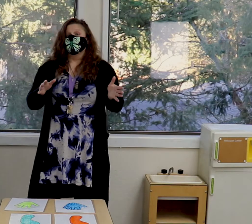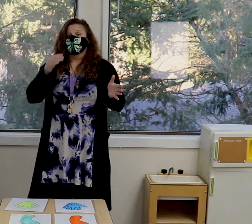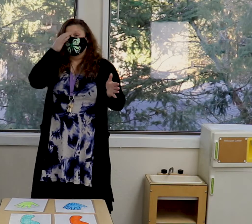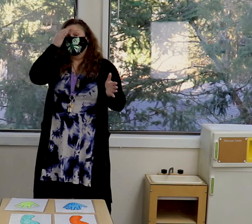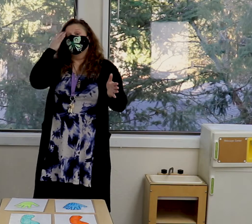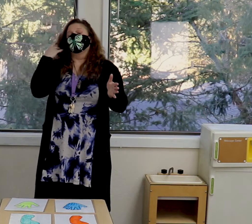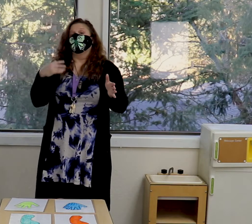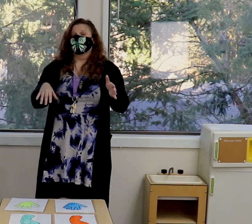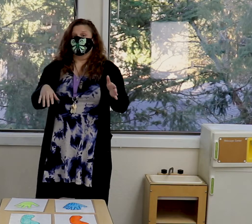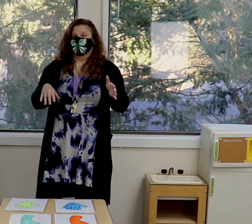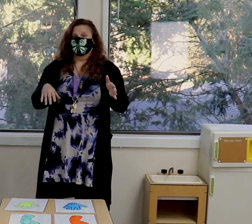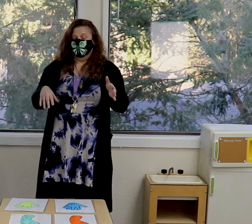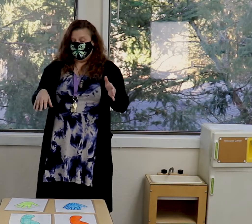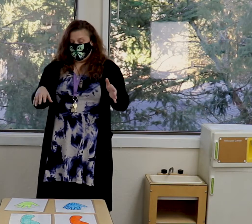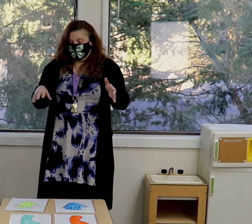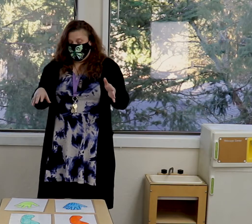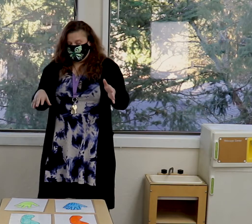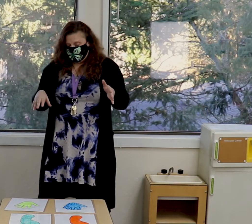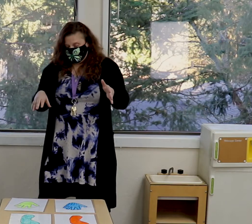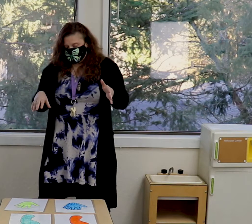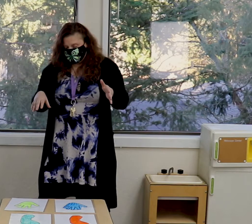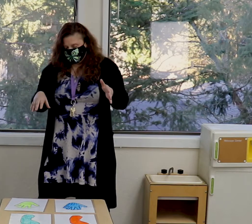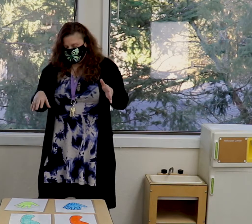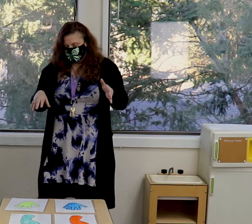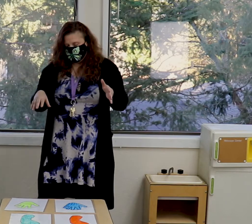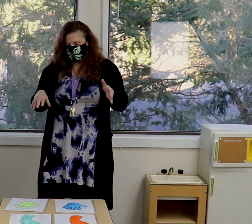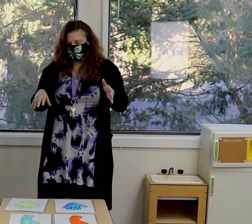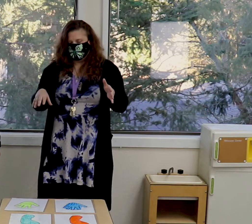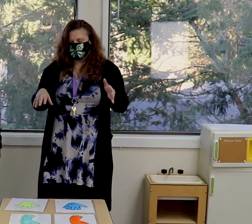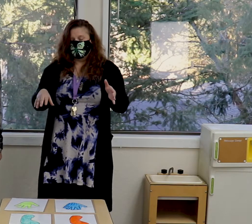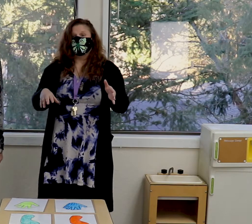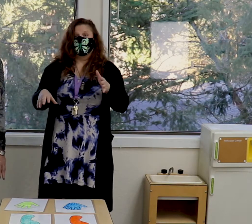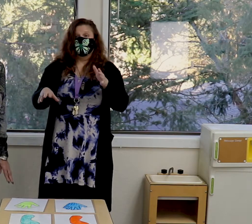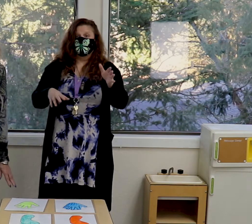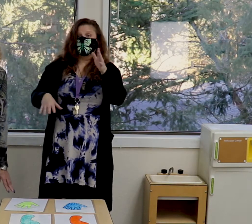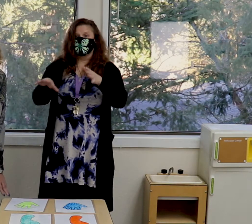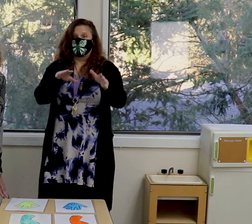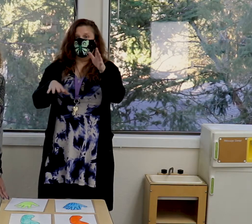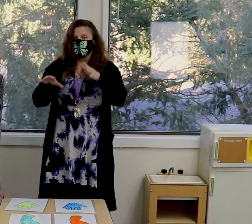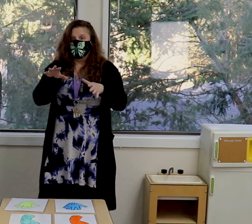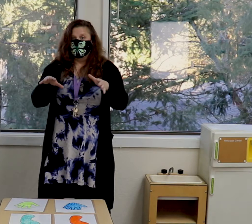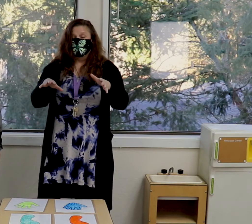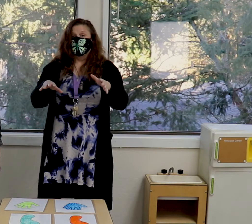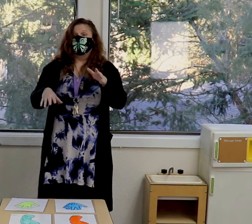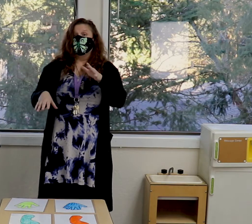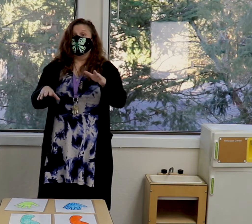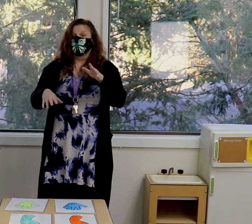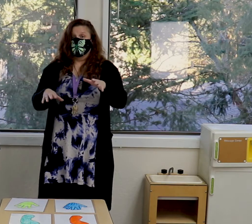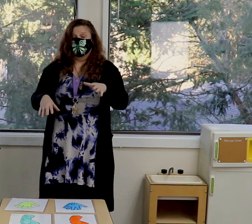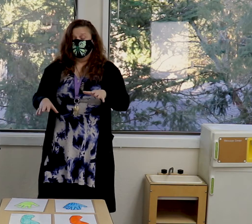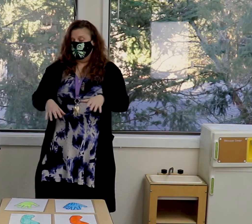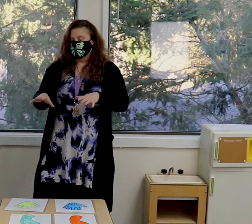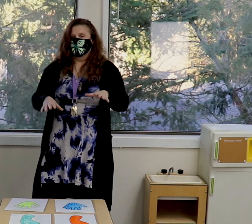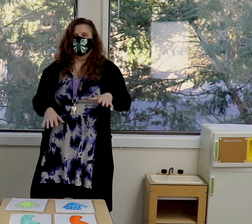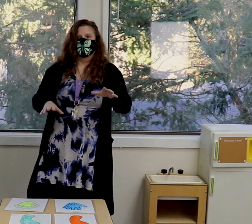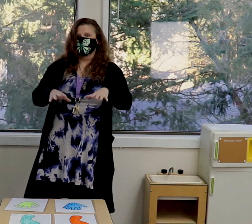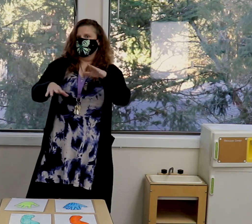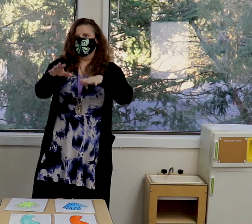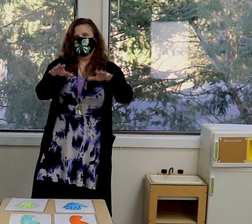this because I've done it in class here. And what you can also do is let them mix them all up, and they go through and they mix them up and they jump around